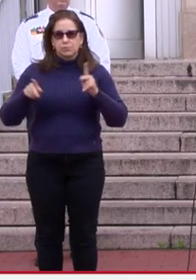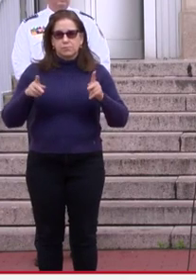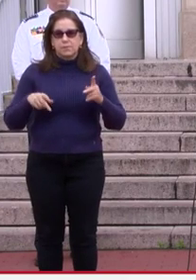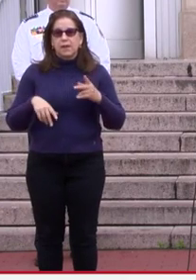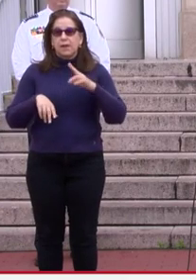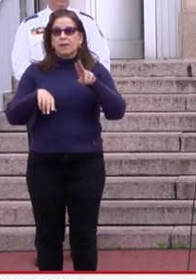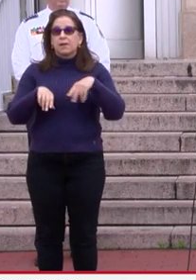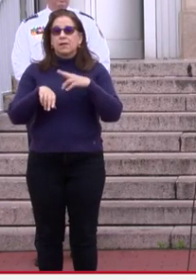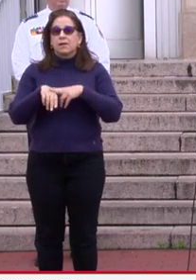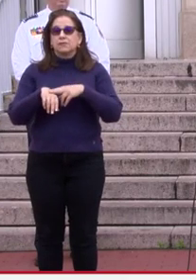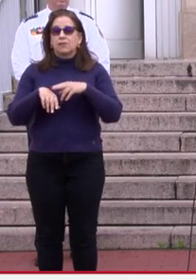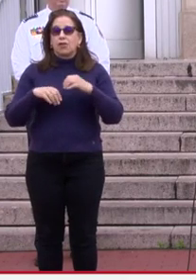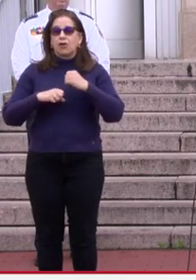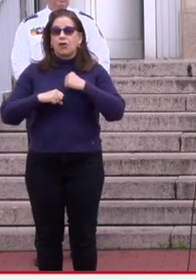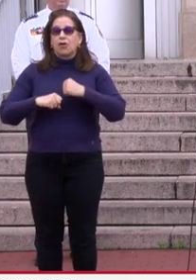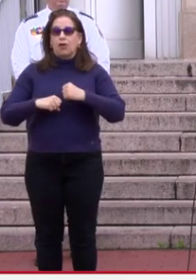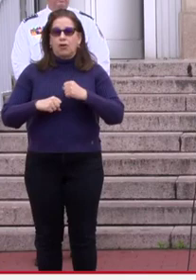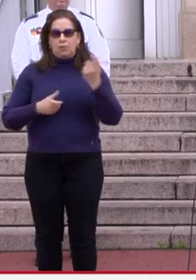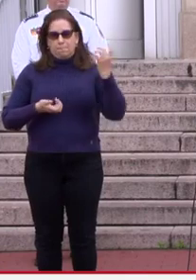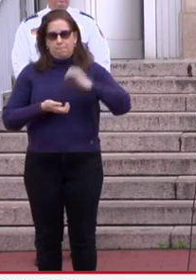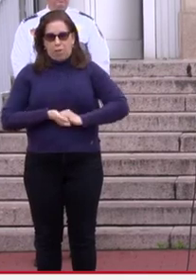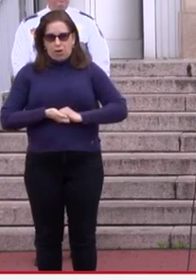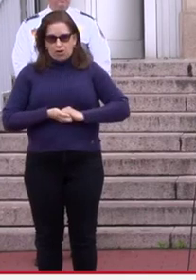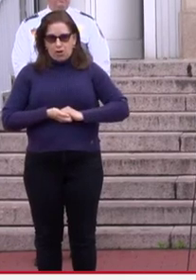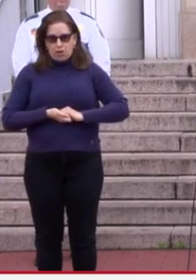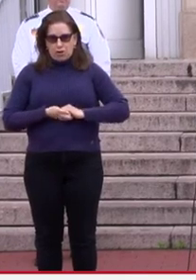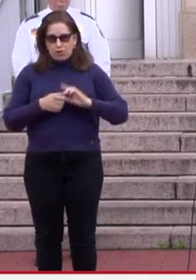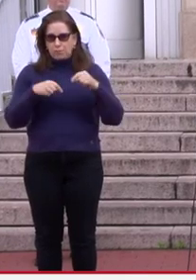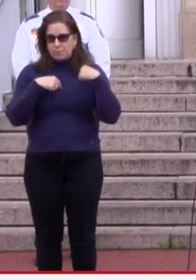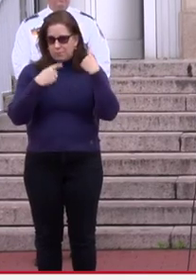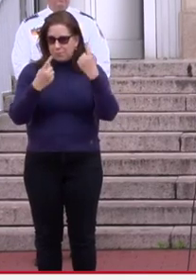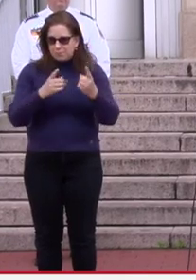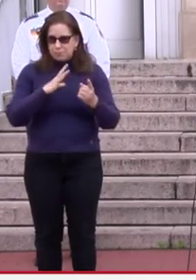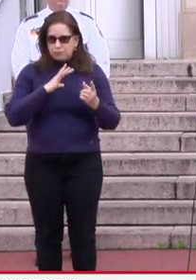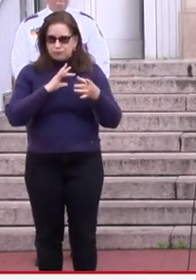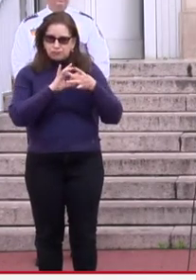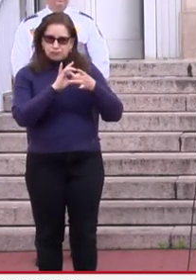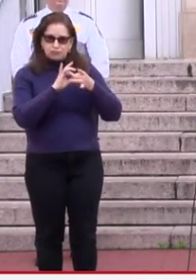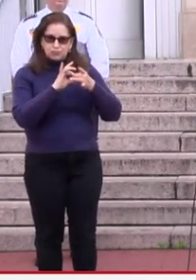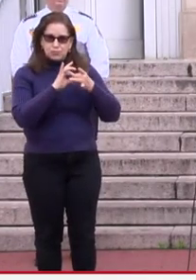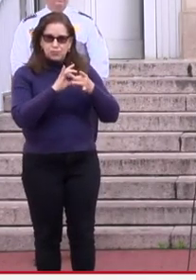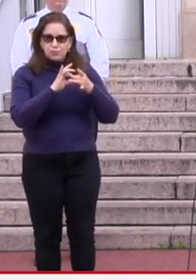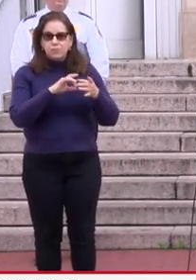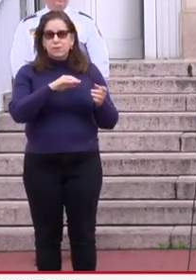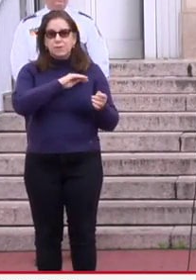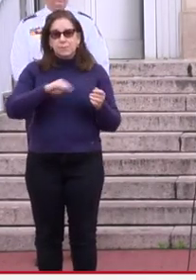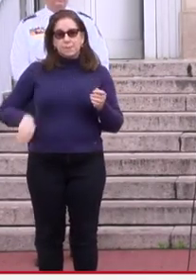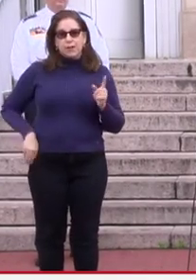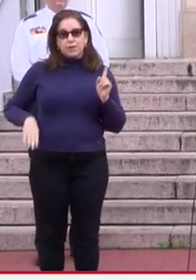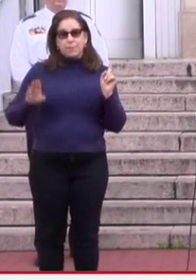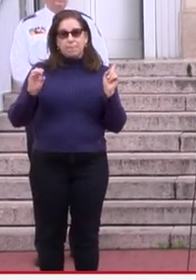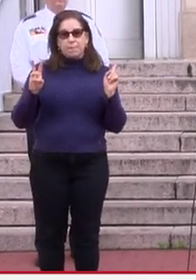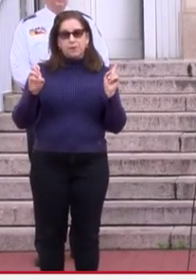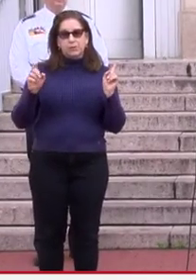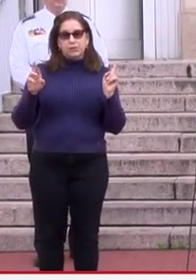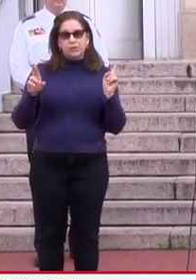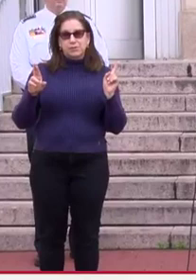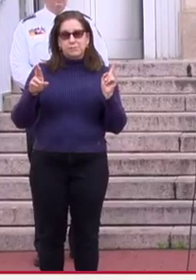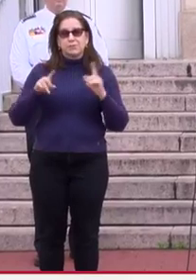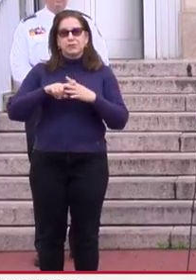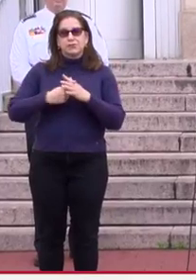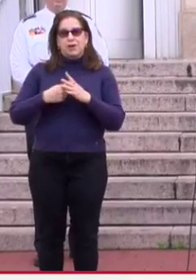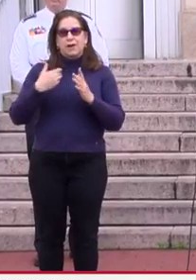our efforts at COVID-19 already. Since the mayor activated the Emergency Operations Center at the DC Department of